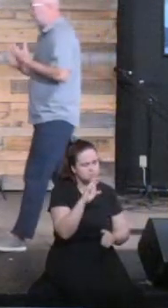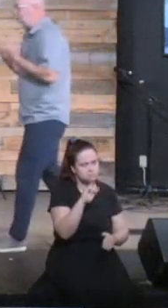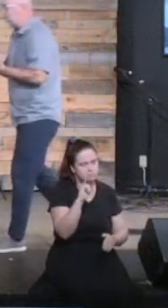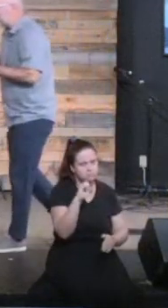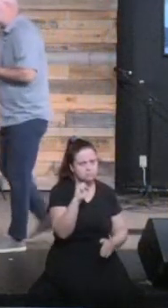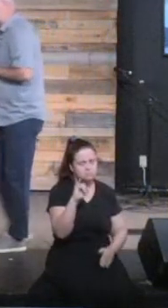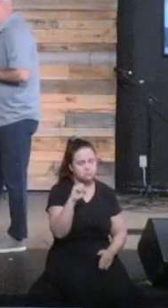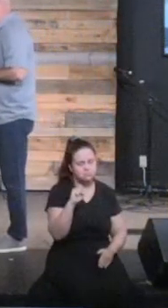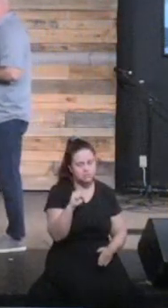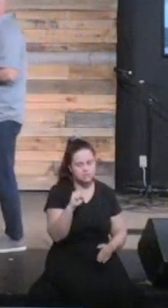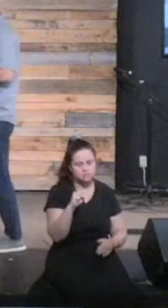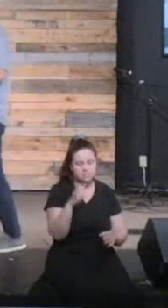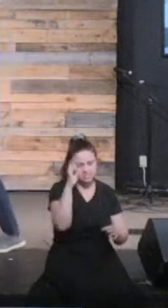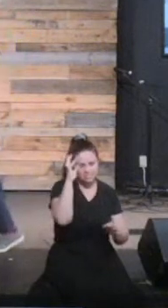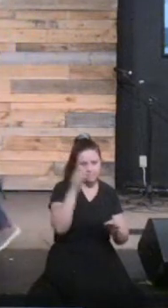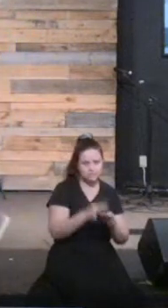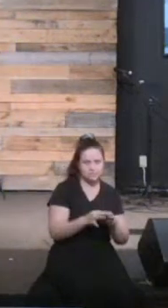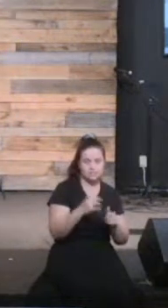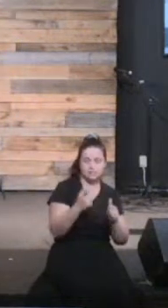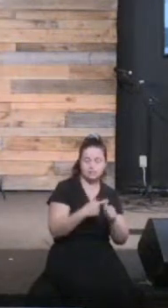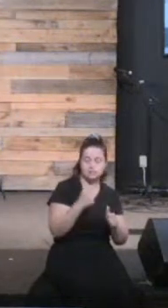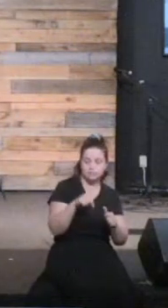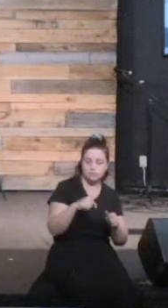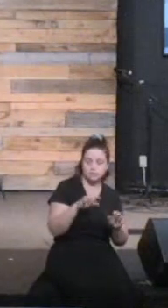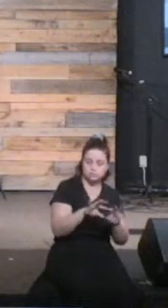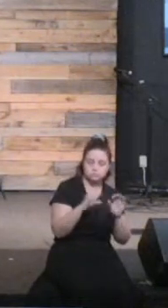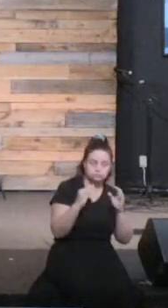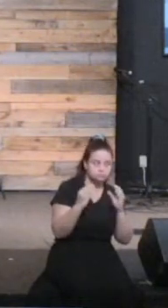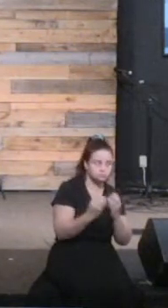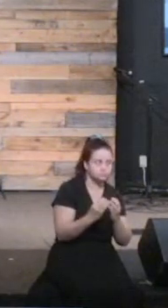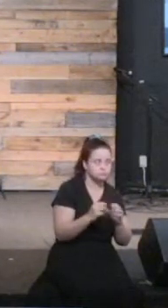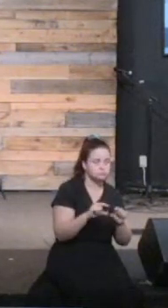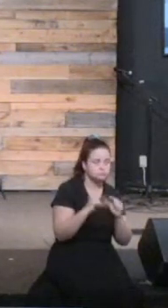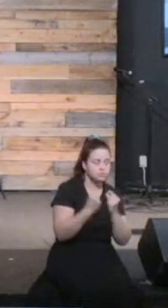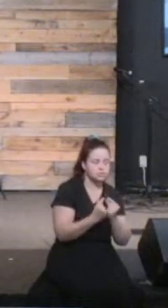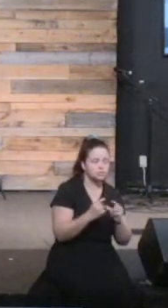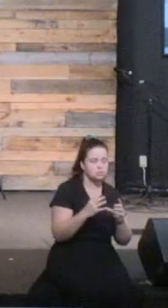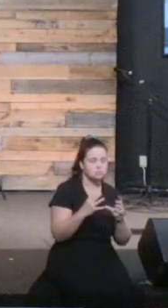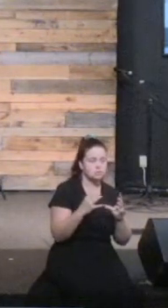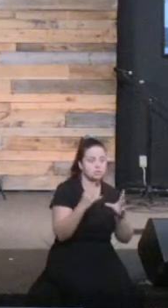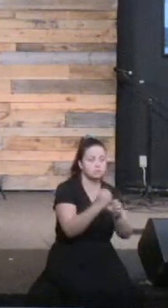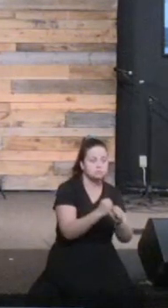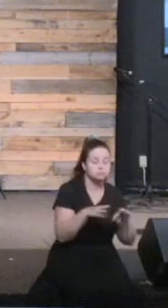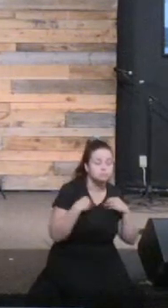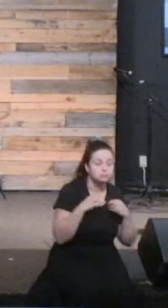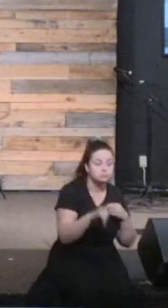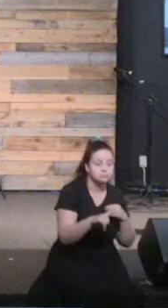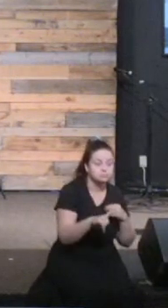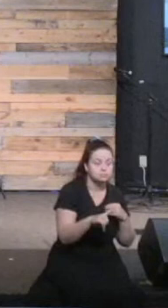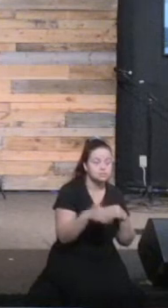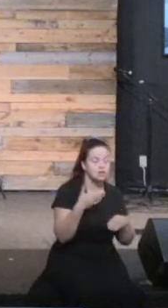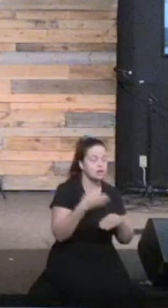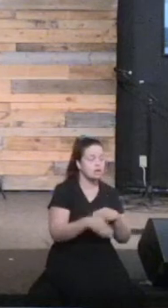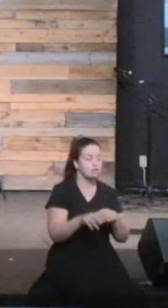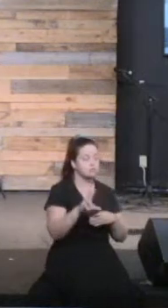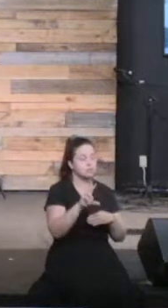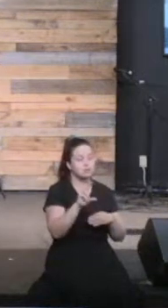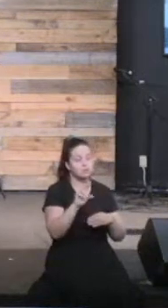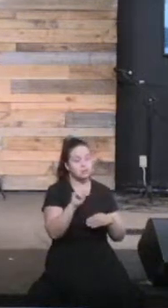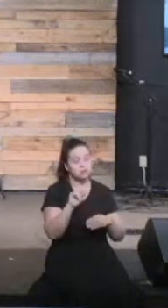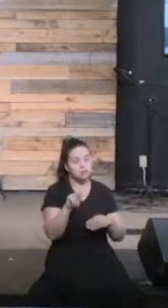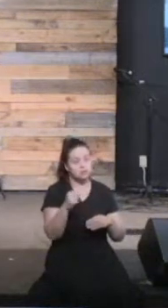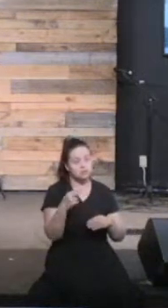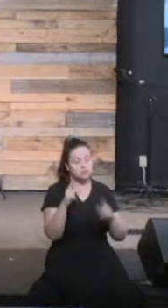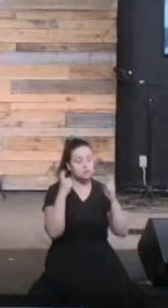and at first this group they grabbed on to it but then after the 30th anniversary of the church that was